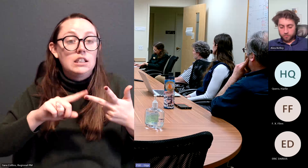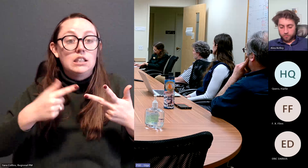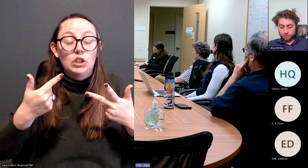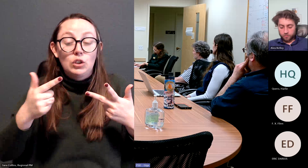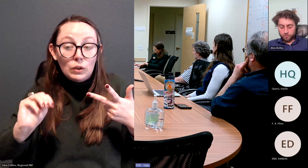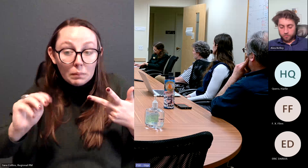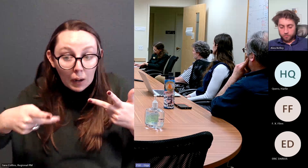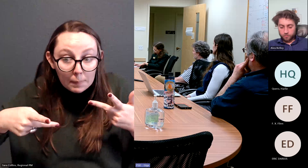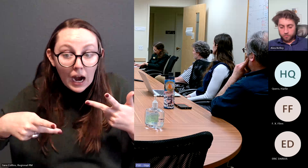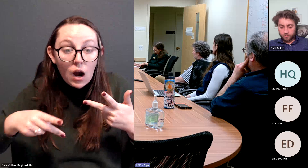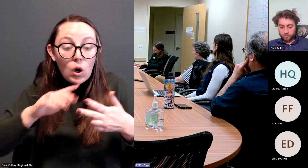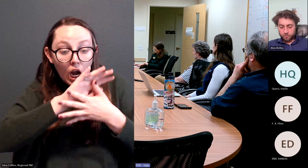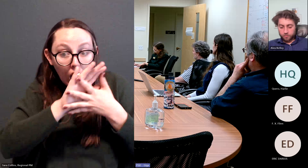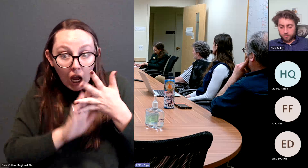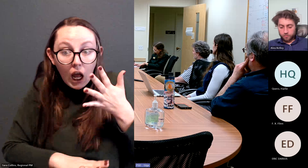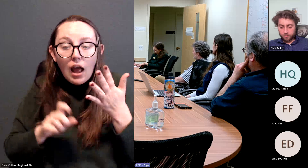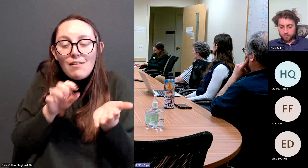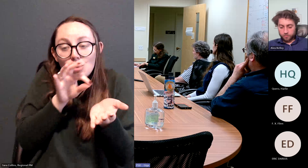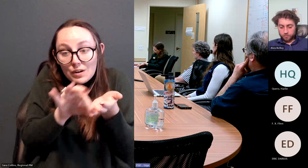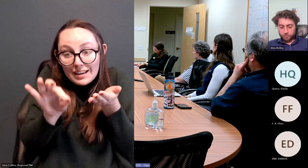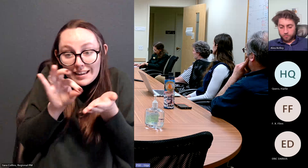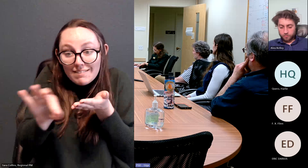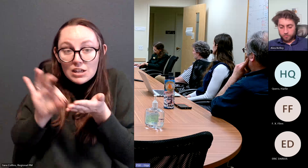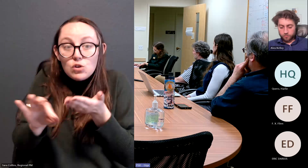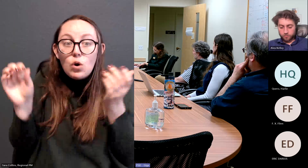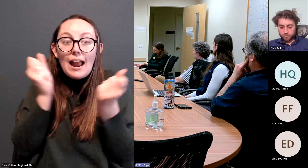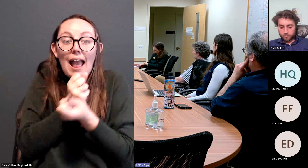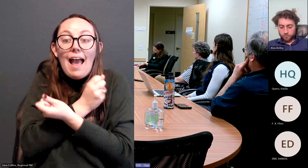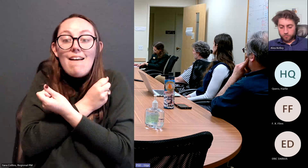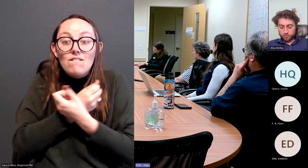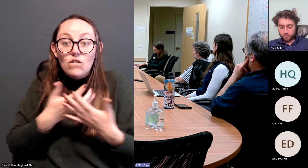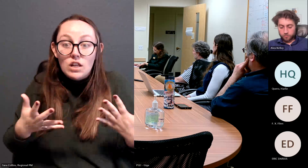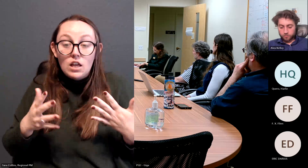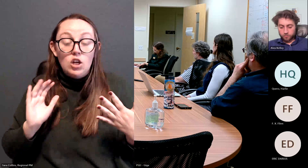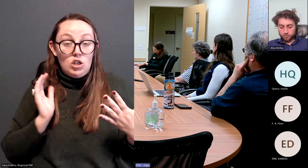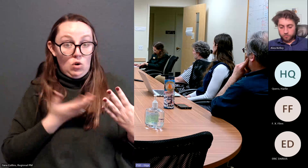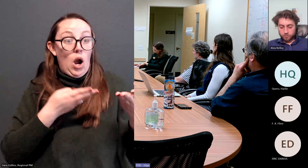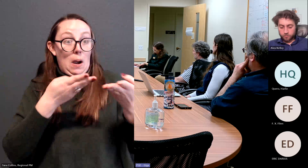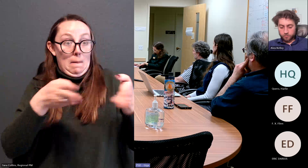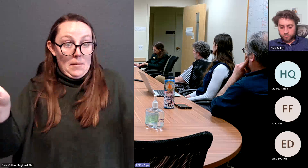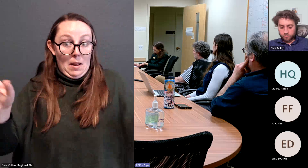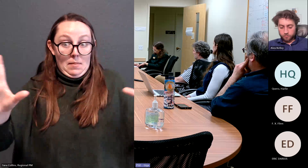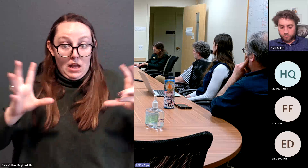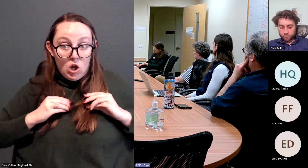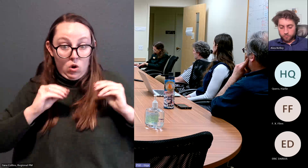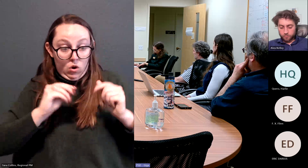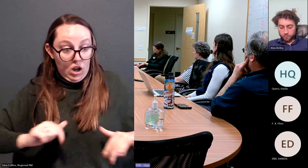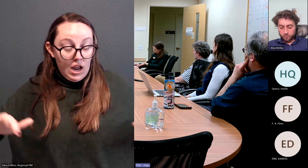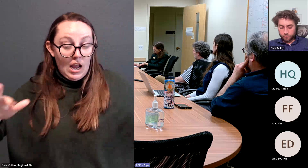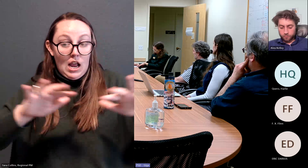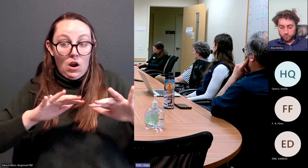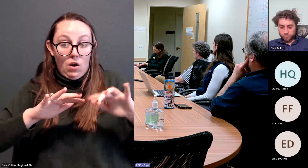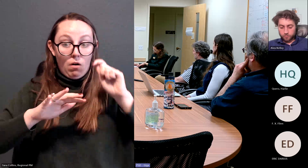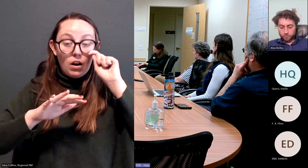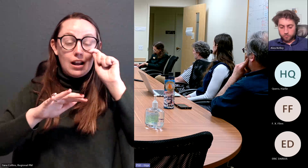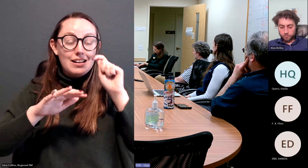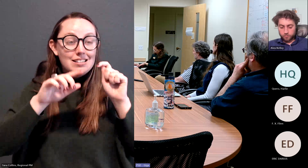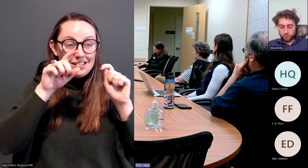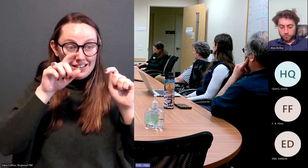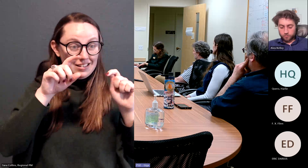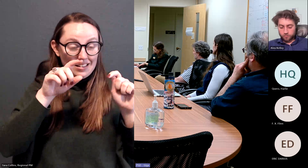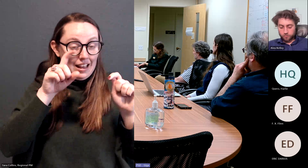to inventory everything into GIS that's in our public right of way, and then tie that to